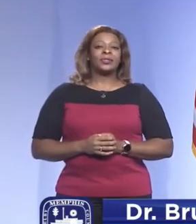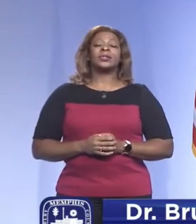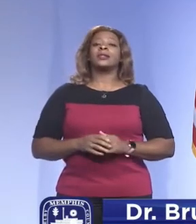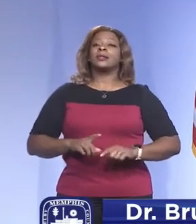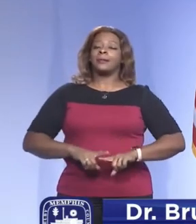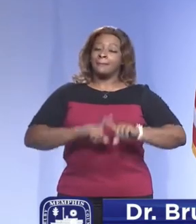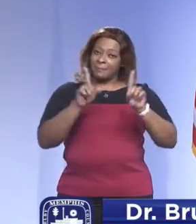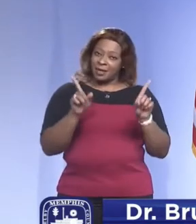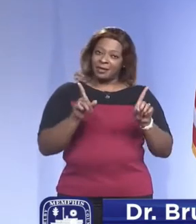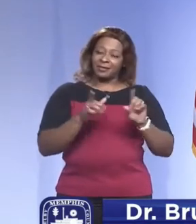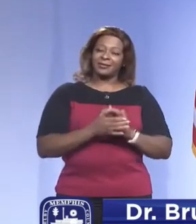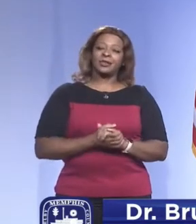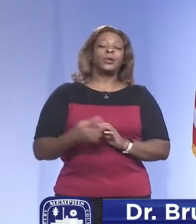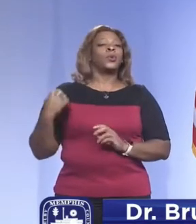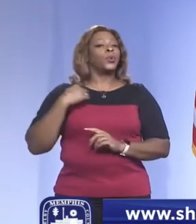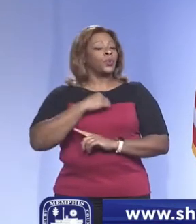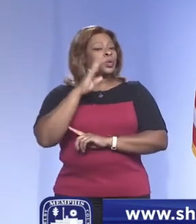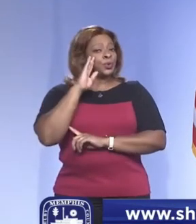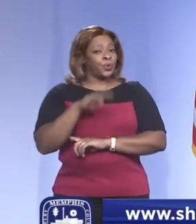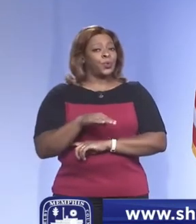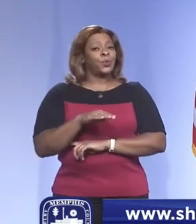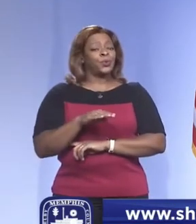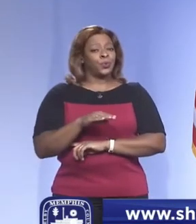However, we know that